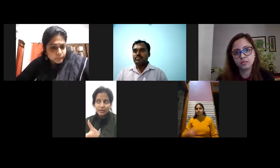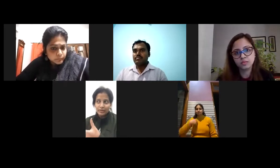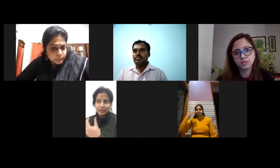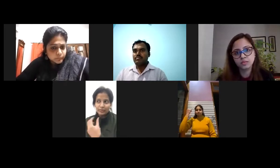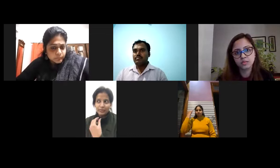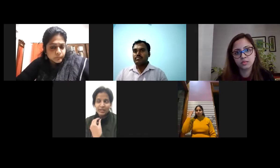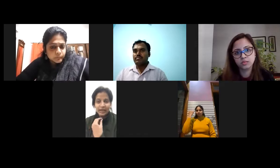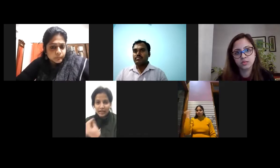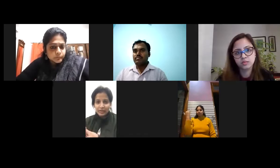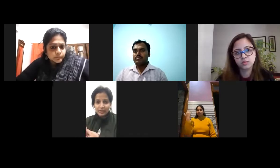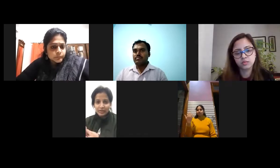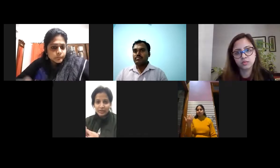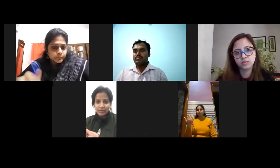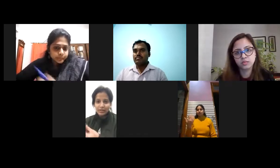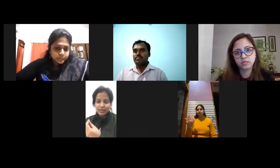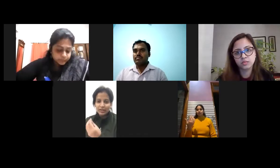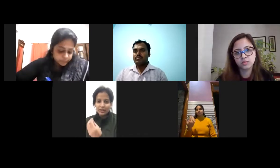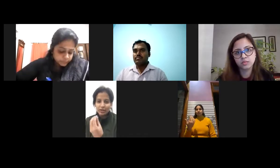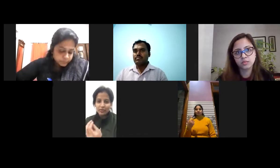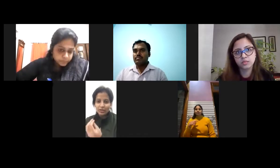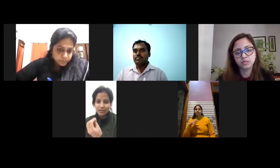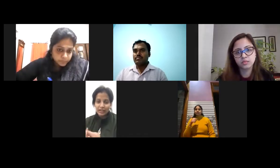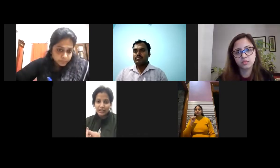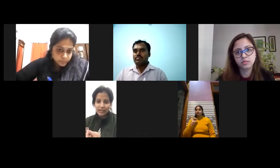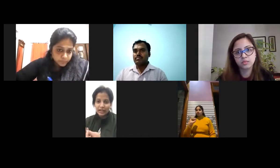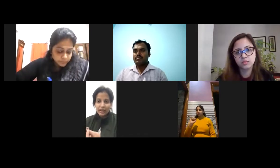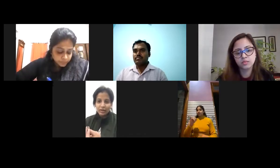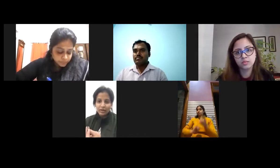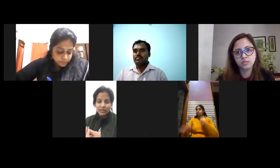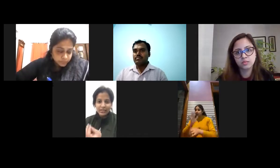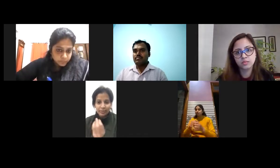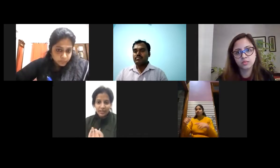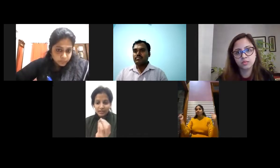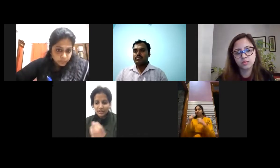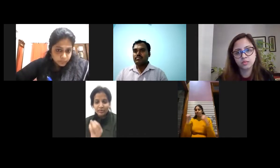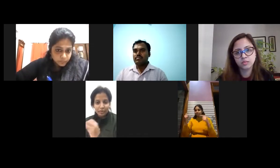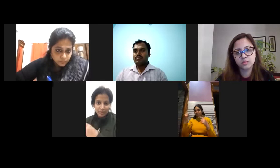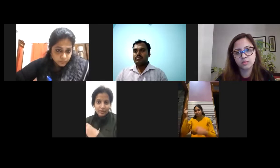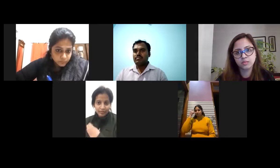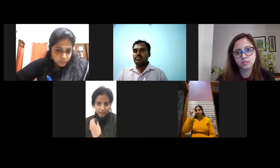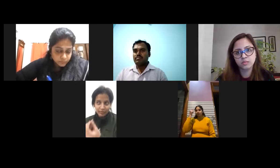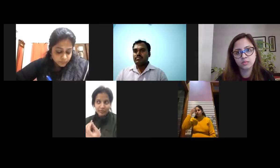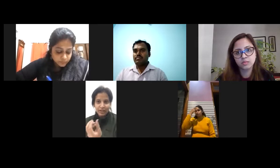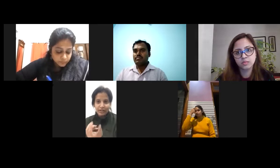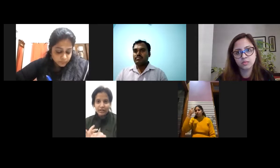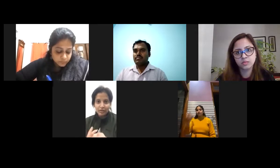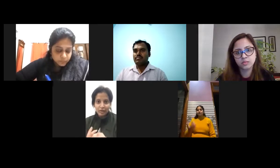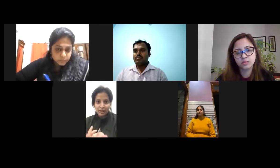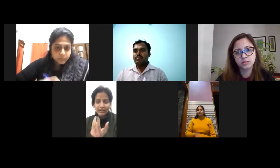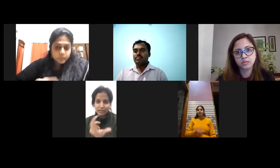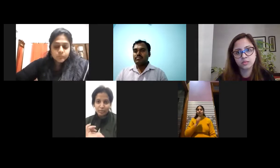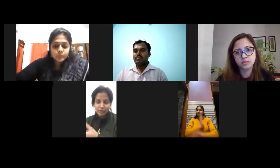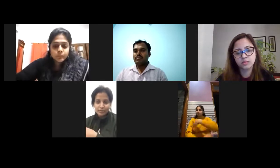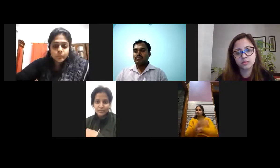is their issue. It is the issue of the society, which separates them from the what they call